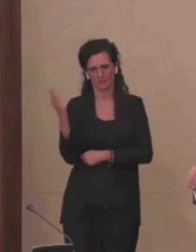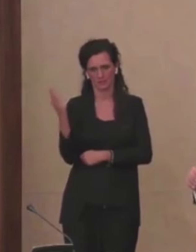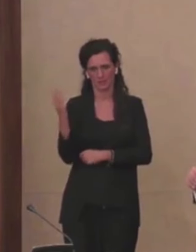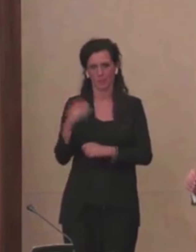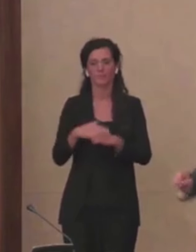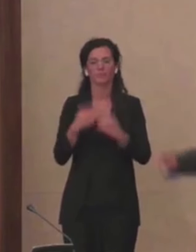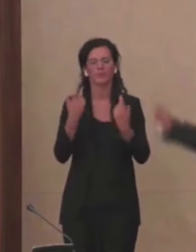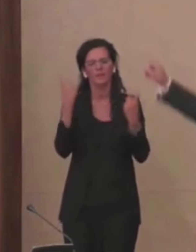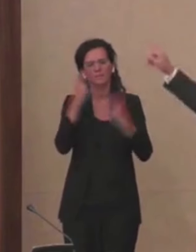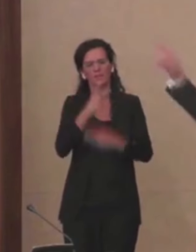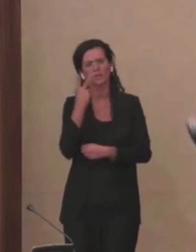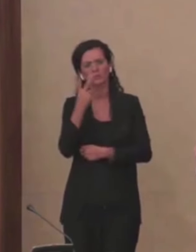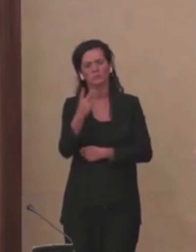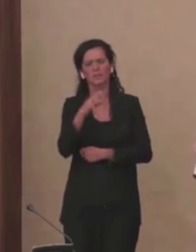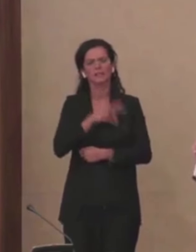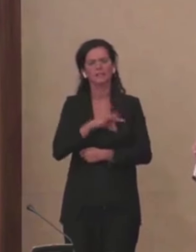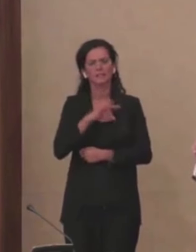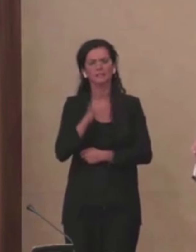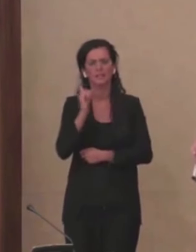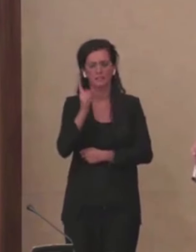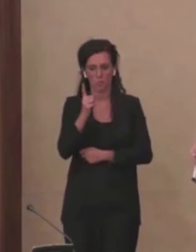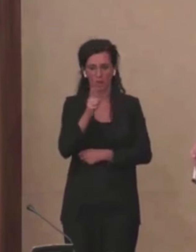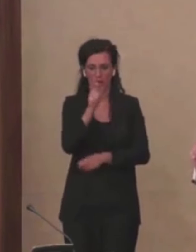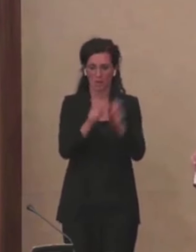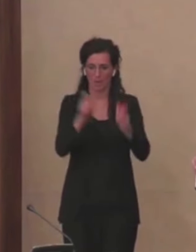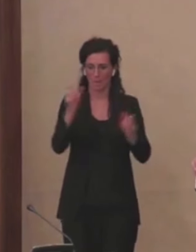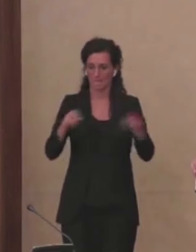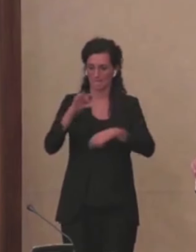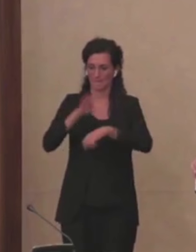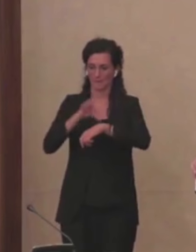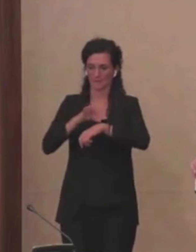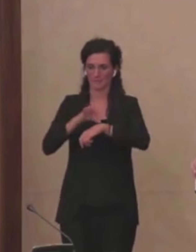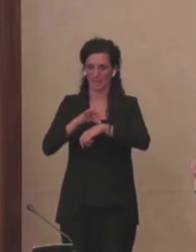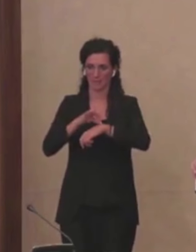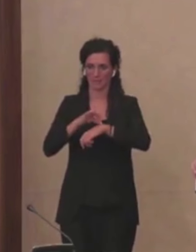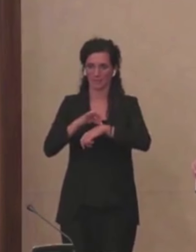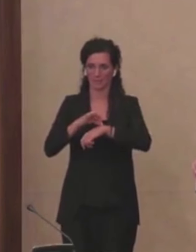moderate who immunologically are severe.